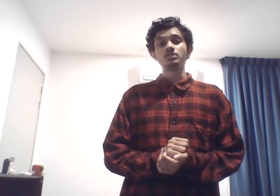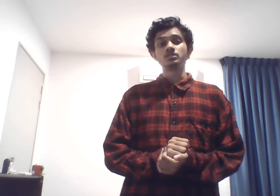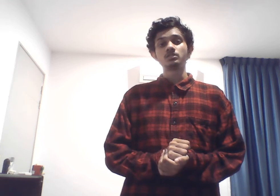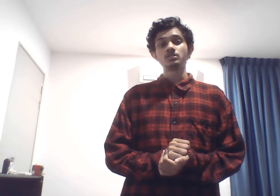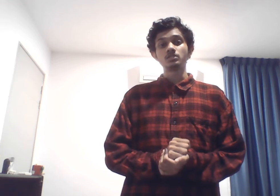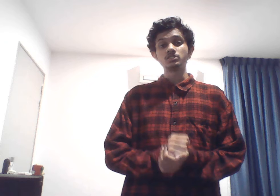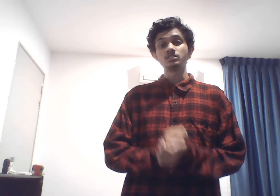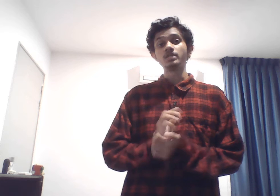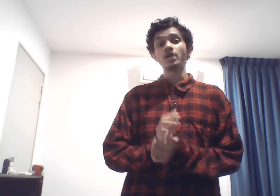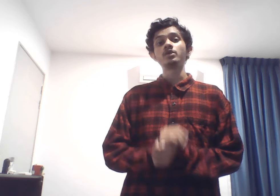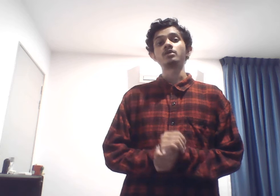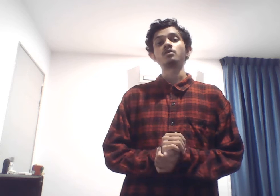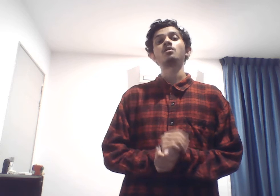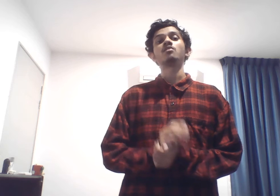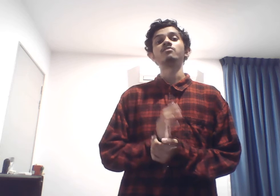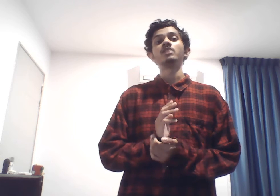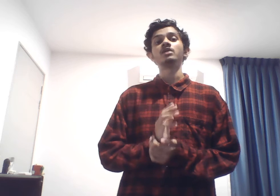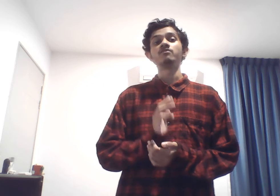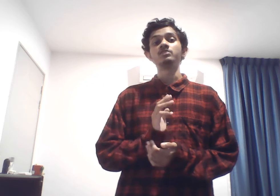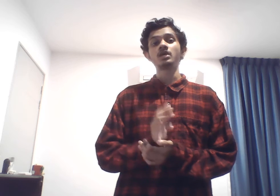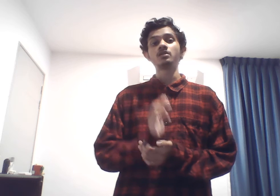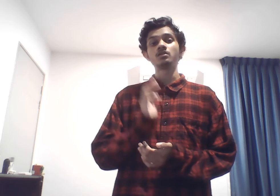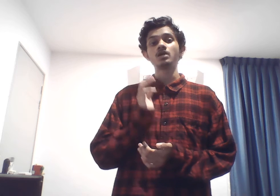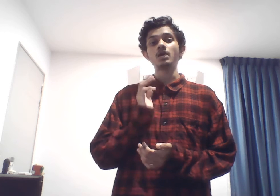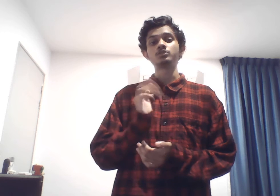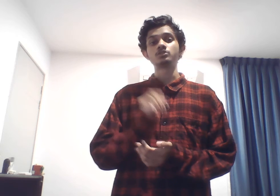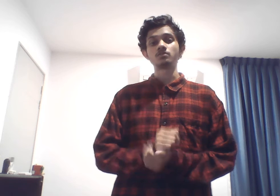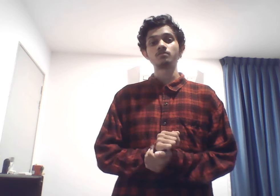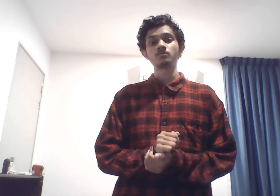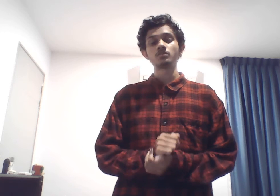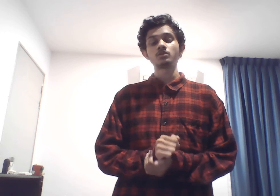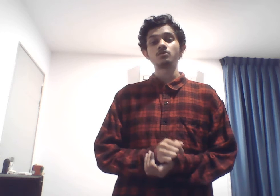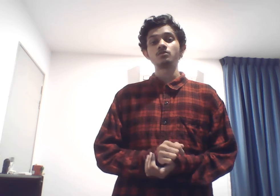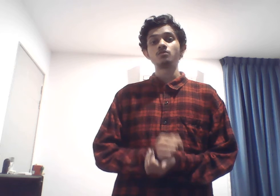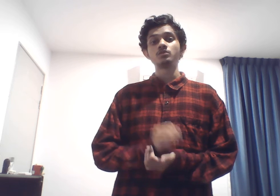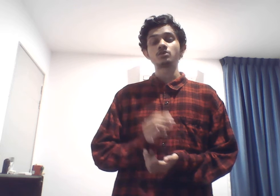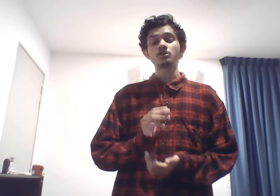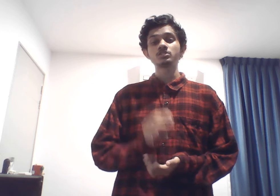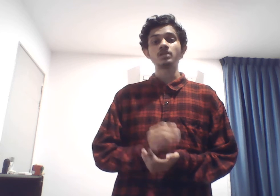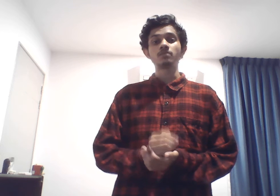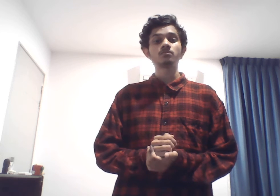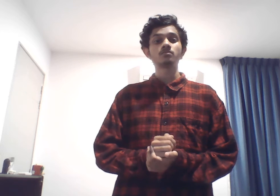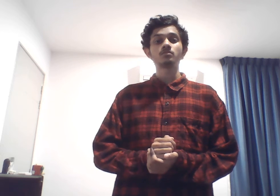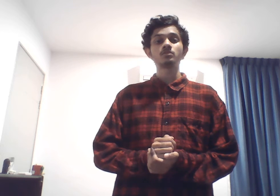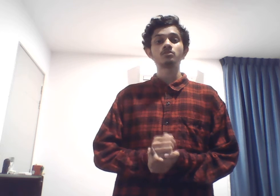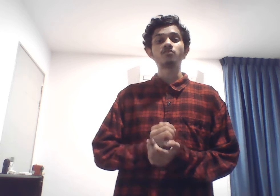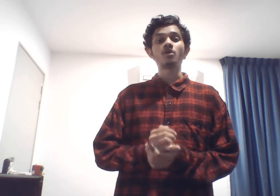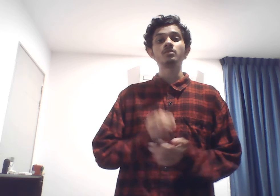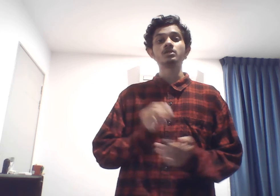Infibulation is the narrowing of the vaginal aperture, which causes them to form a